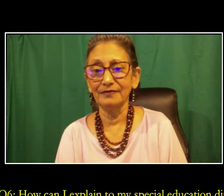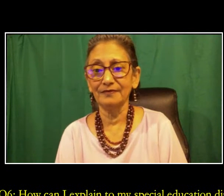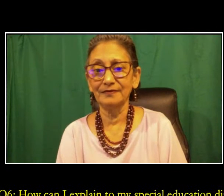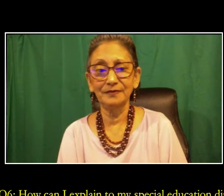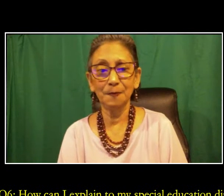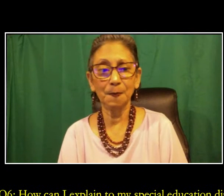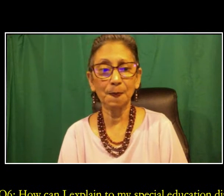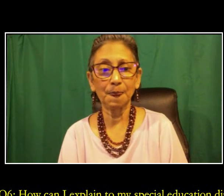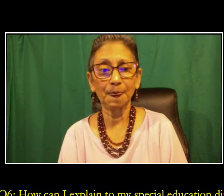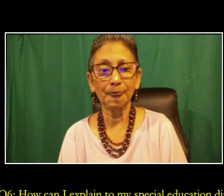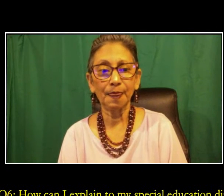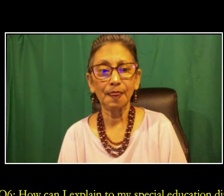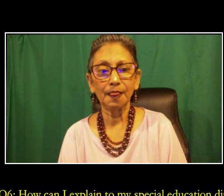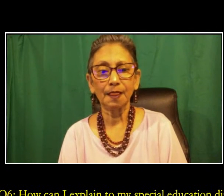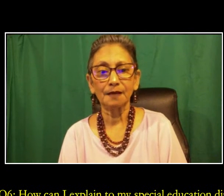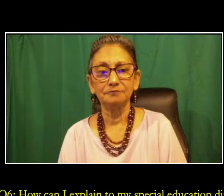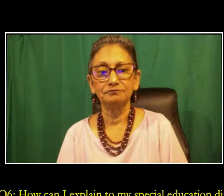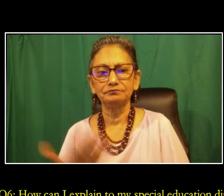question.